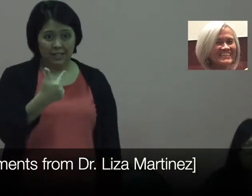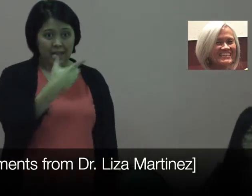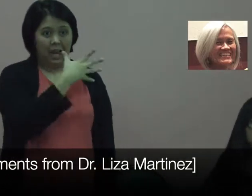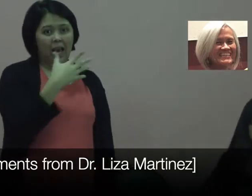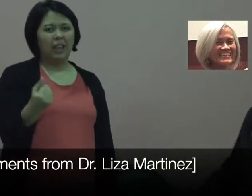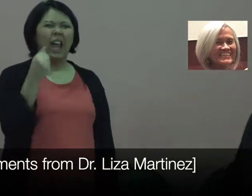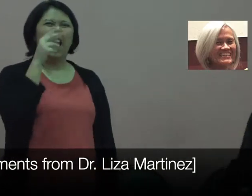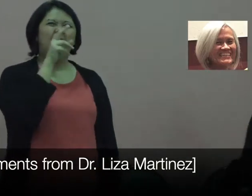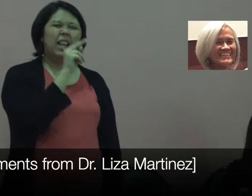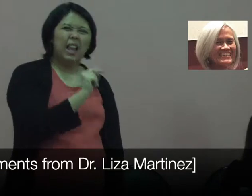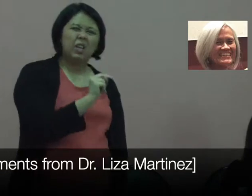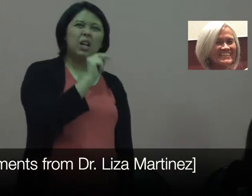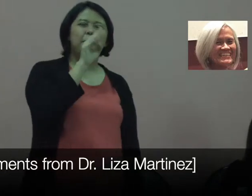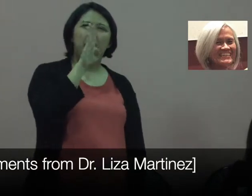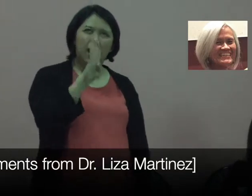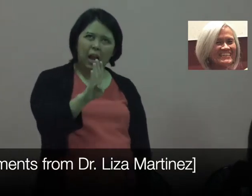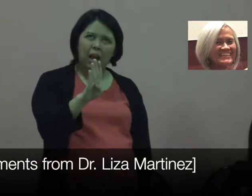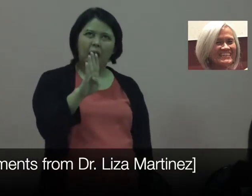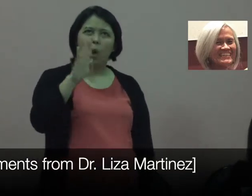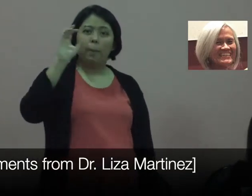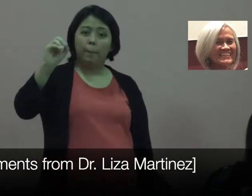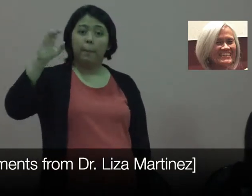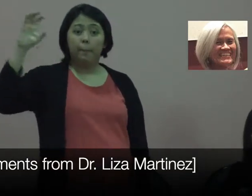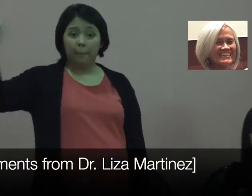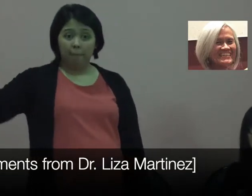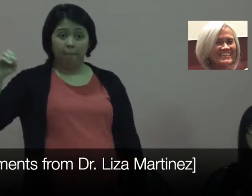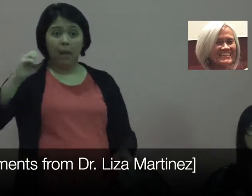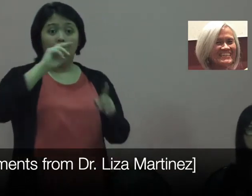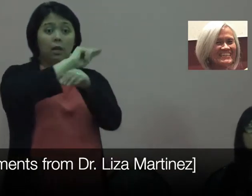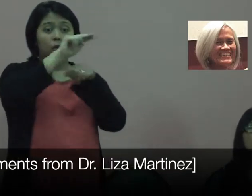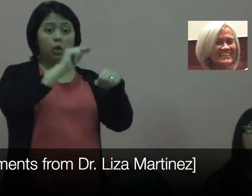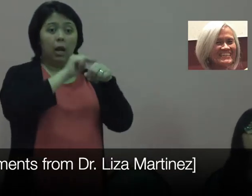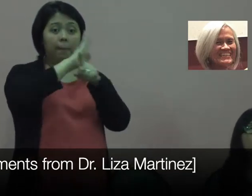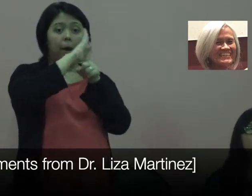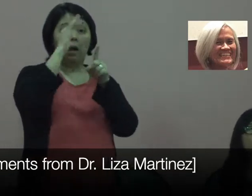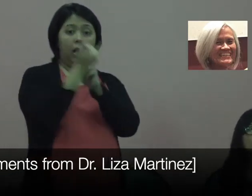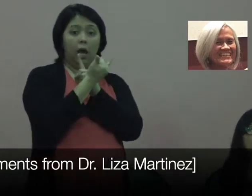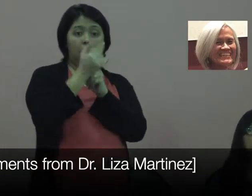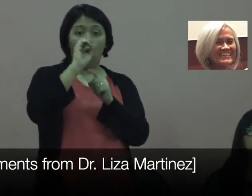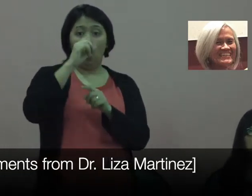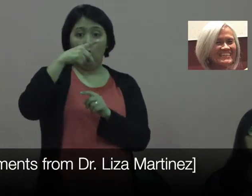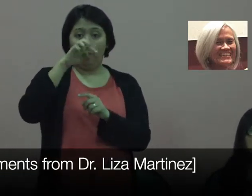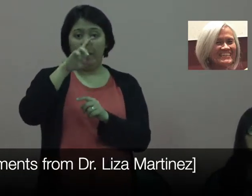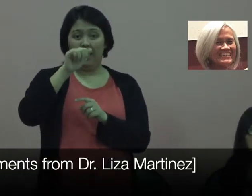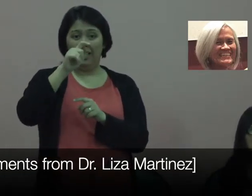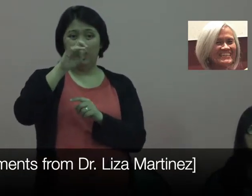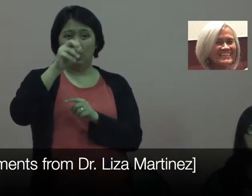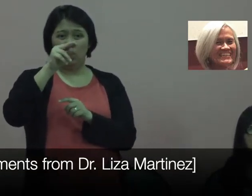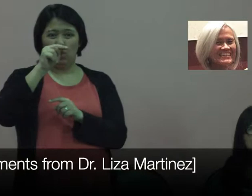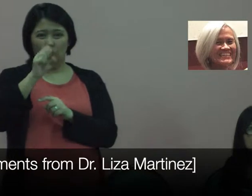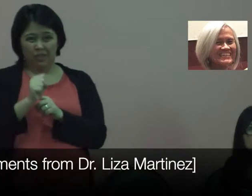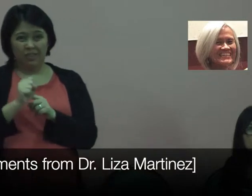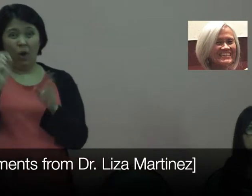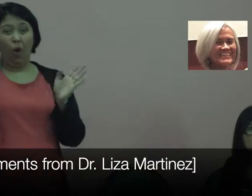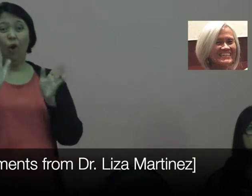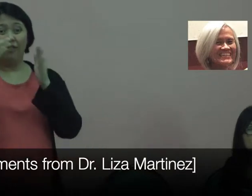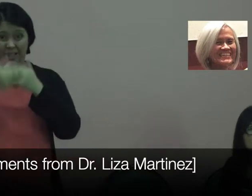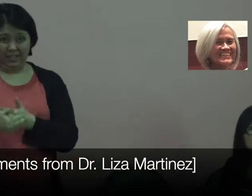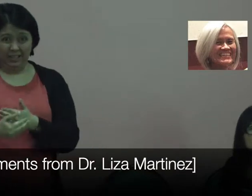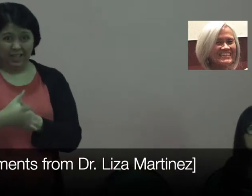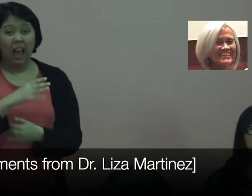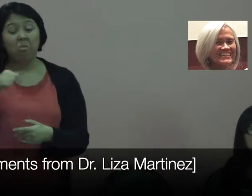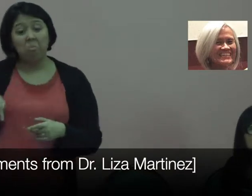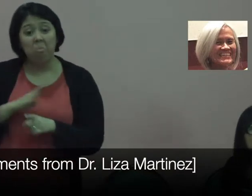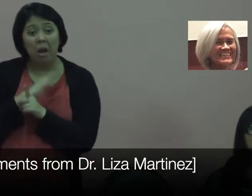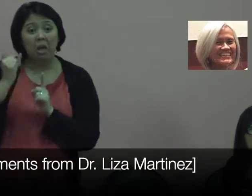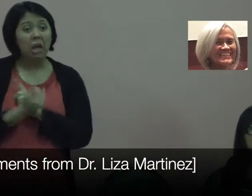National Barangay Operations Office. And nung tinanong nila ako na kung ano ba daw yung NCDA, National Council for